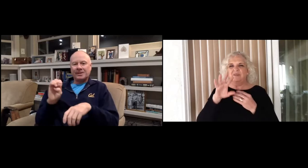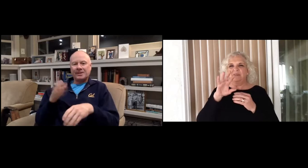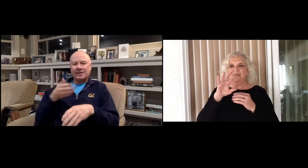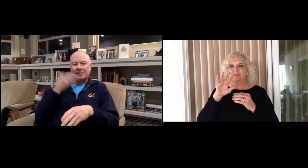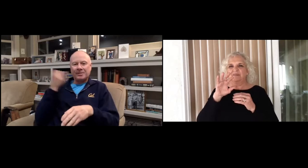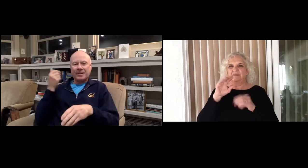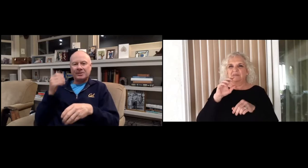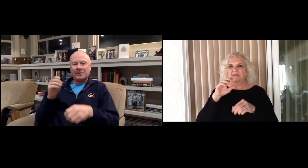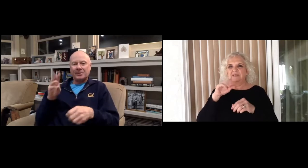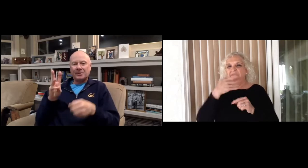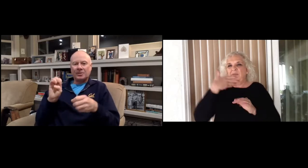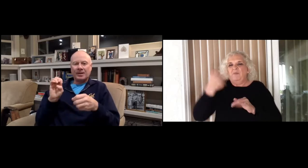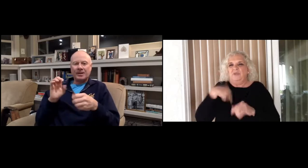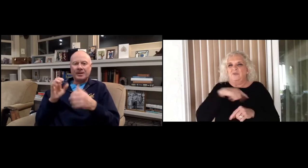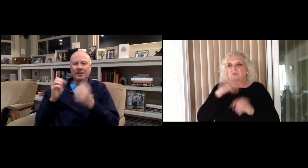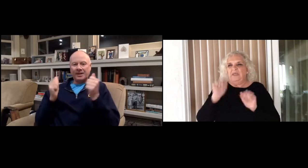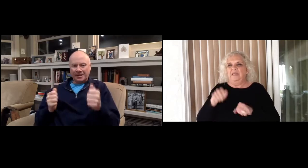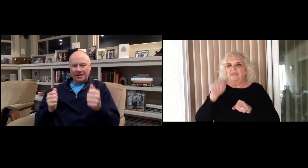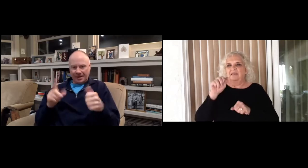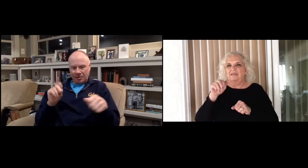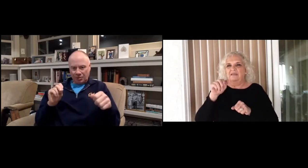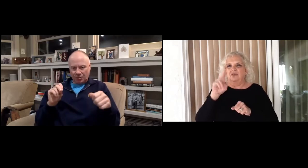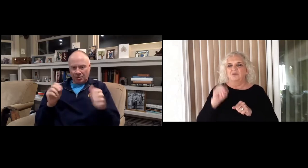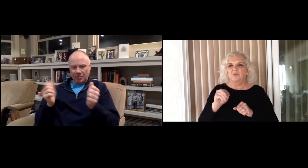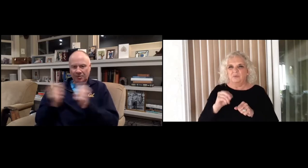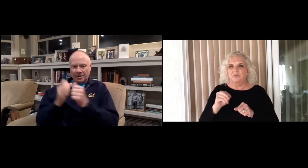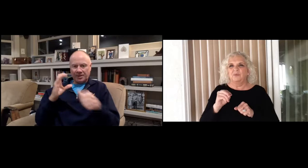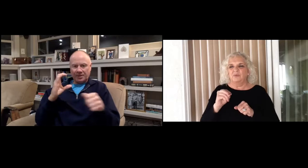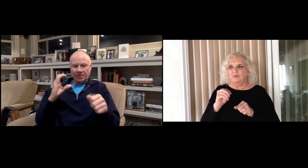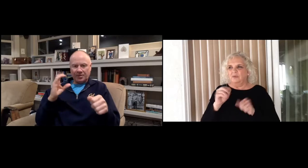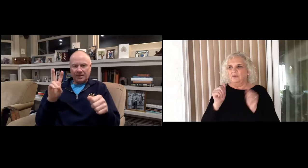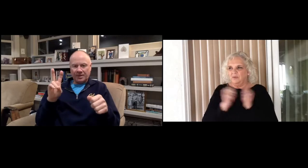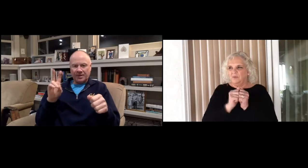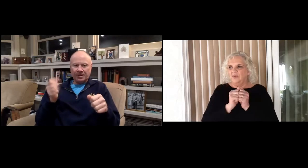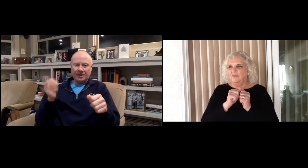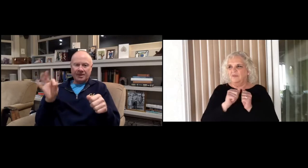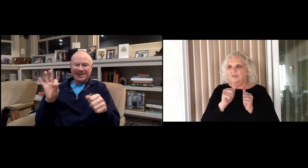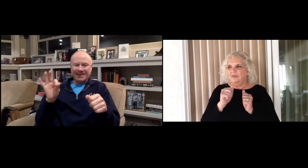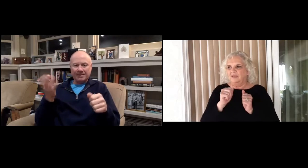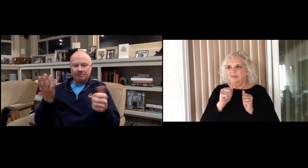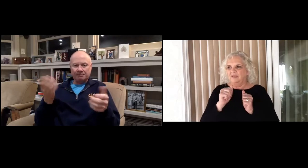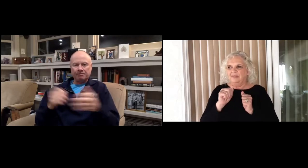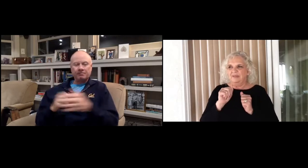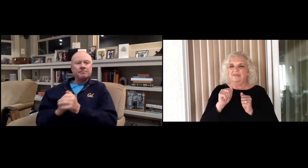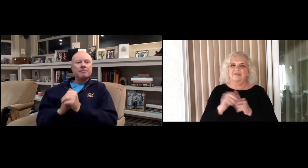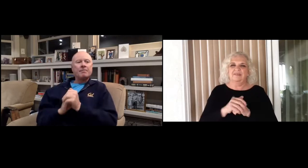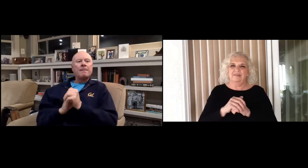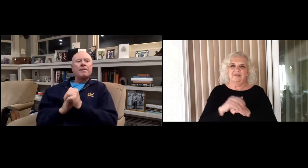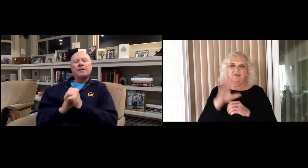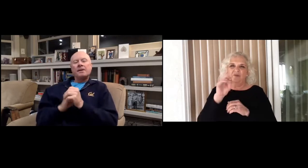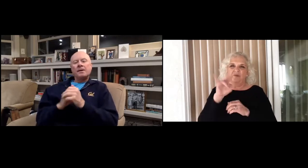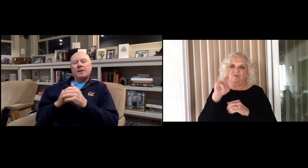That's the best we can do with COVID-19.